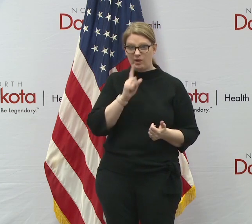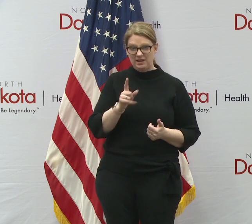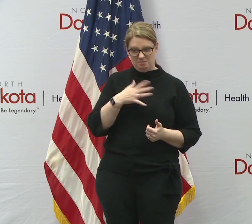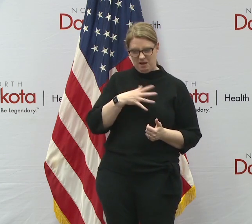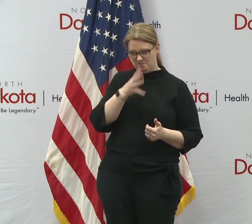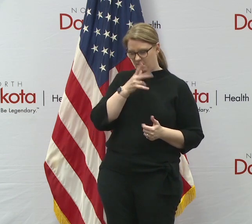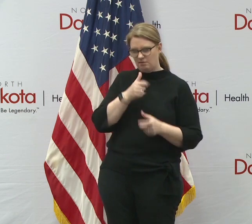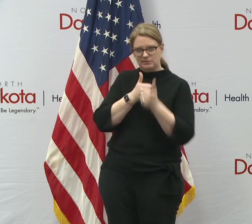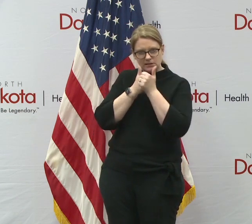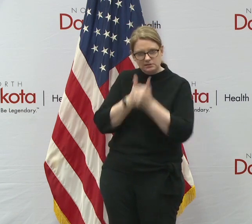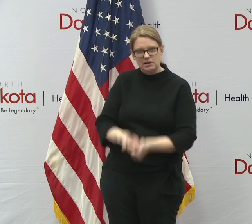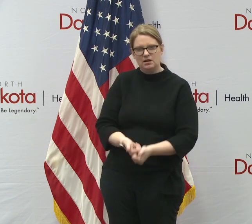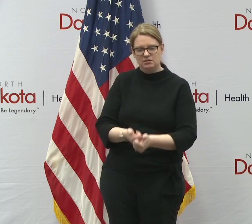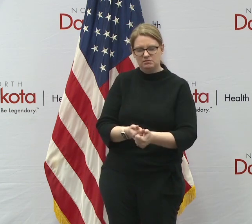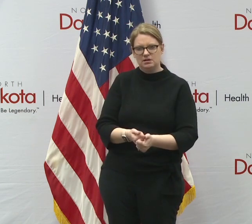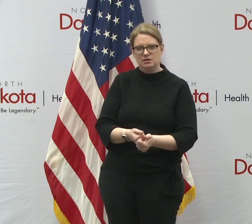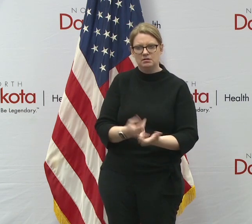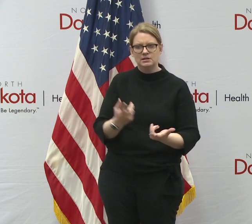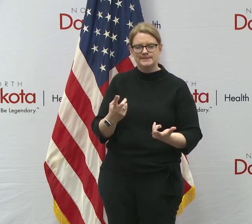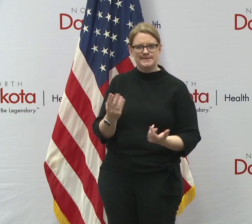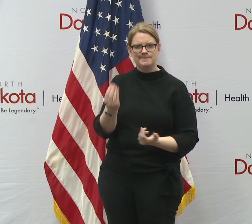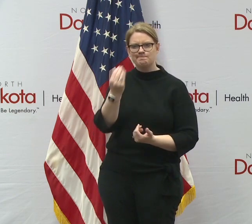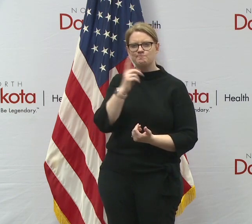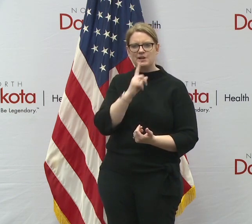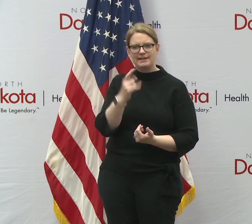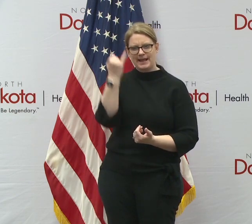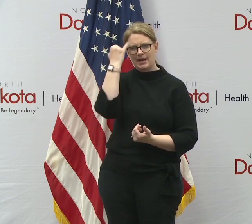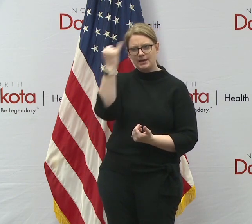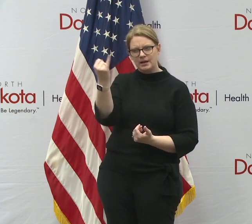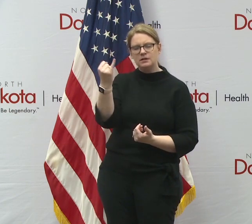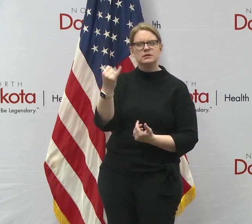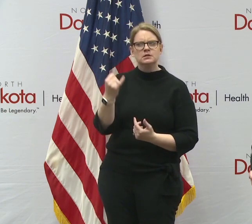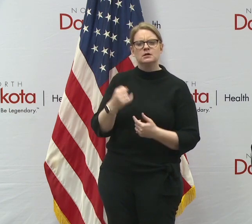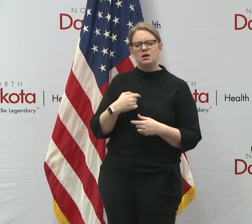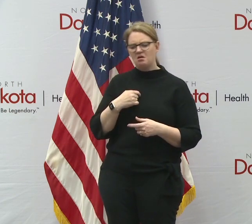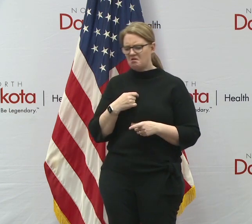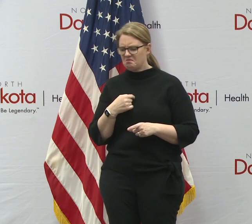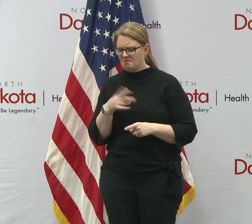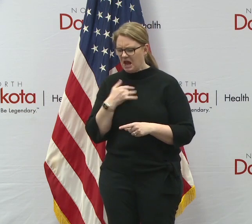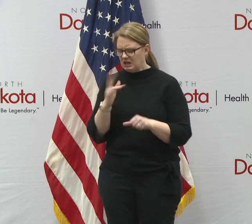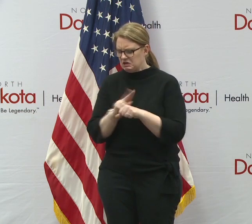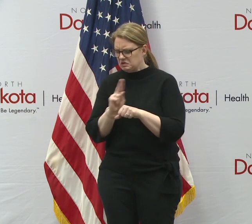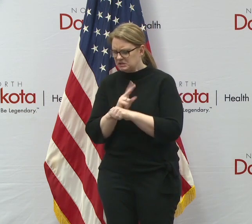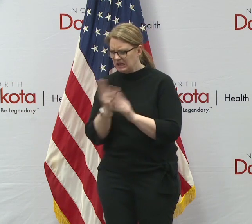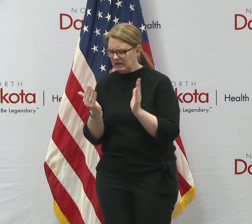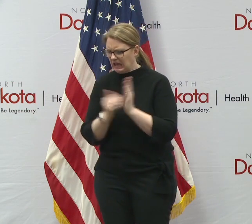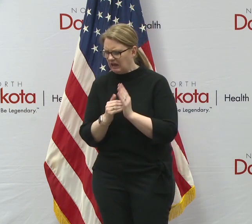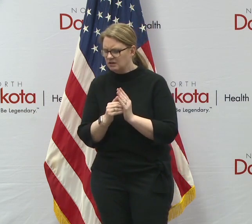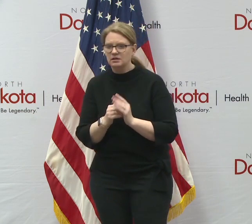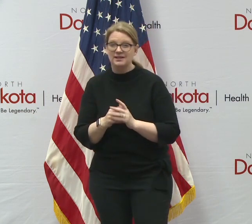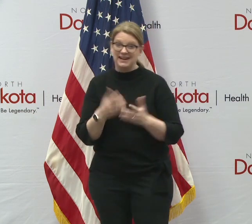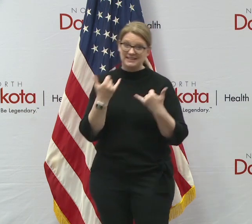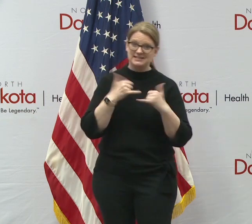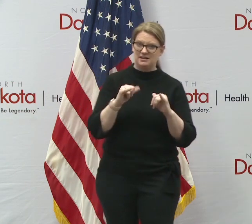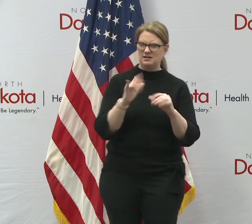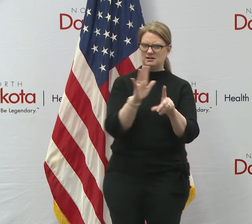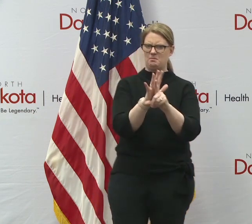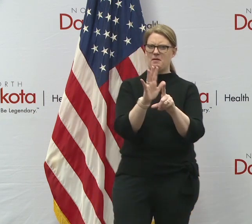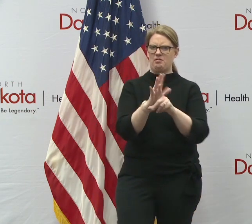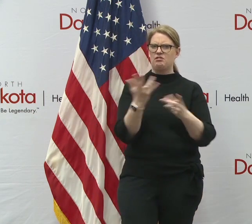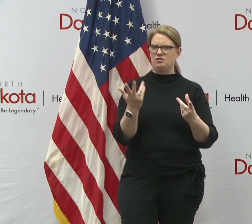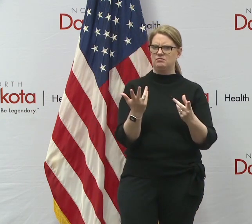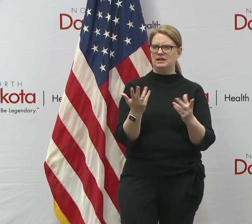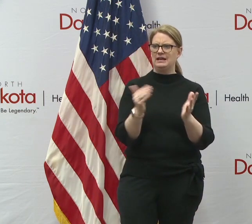life because of that idea about conservation and reuse and whatever. And it's very popular today with our youth when they think